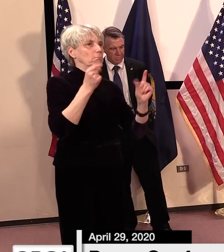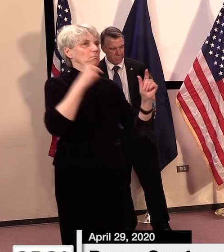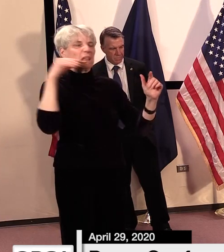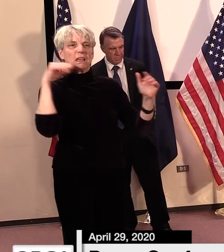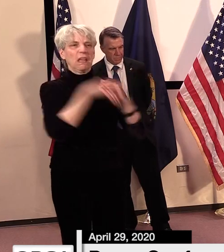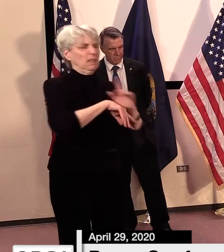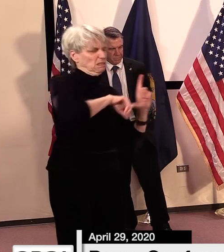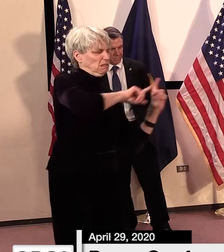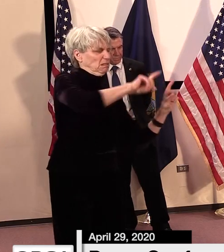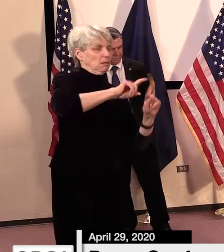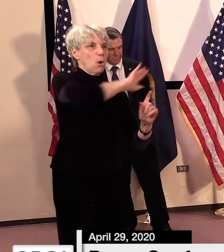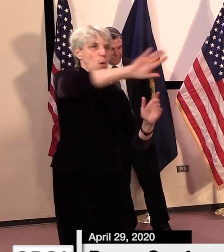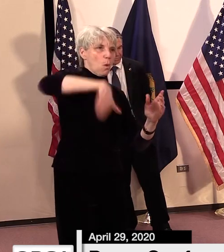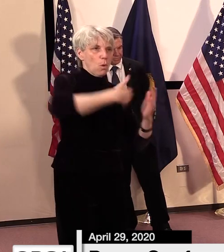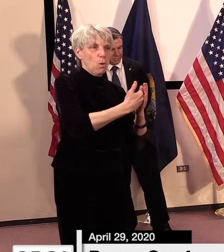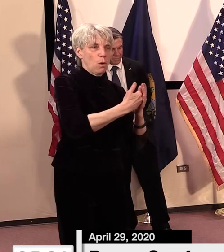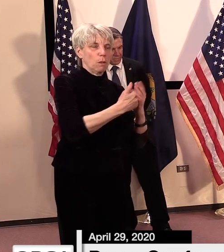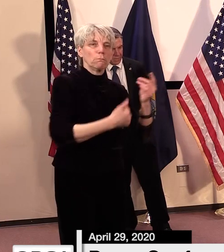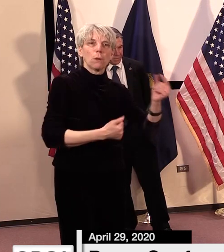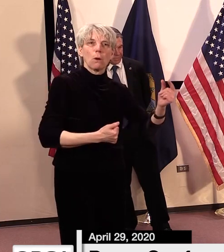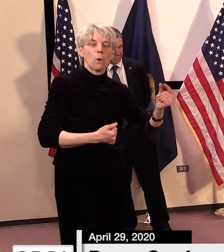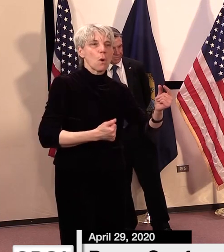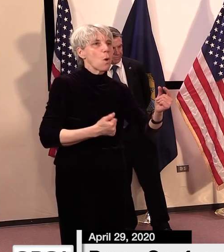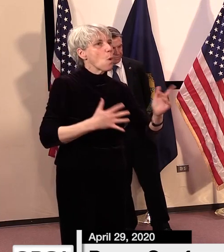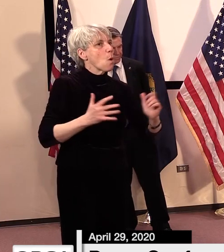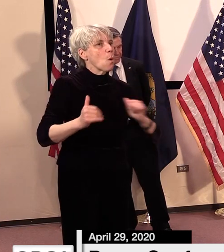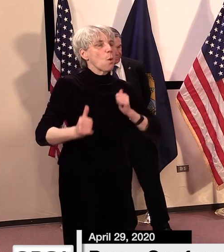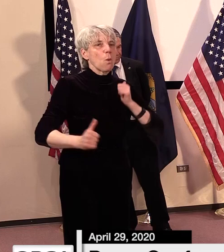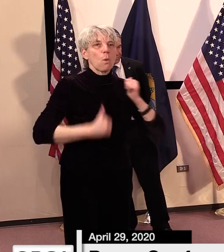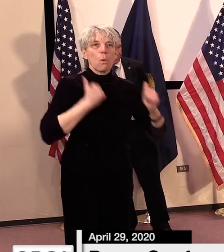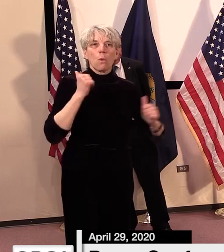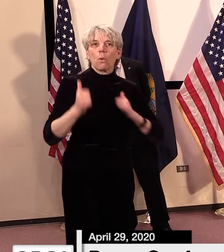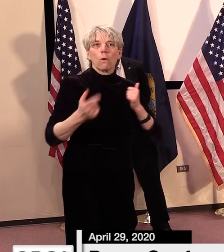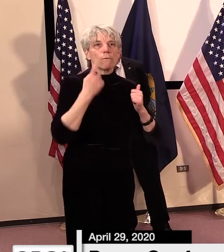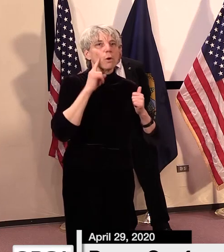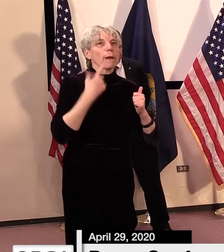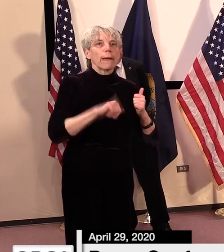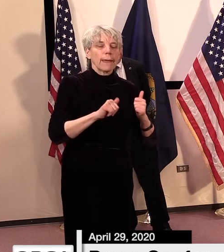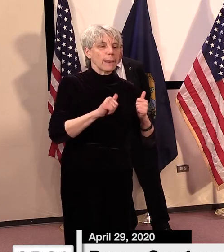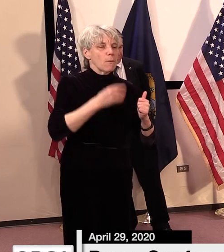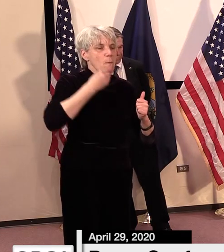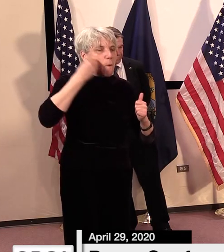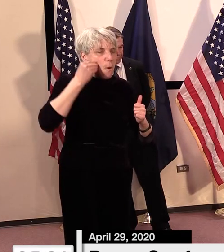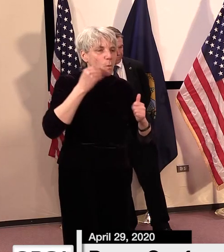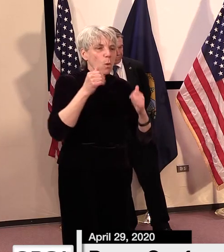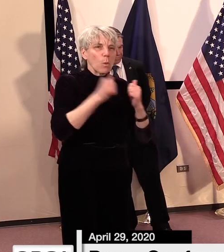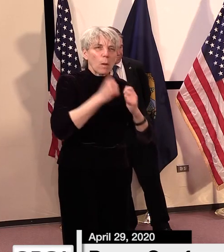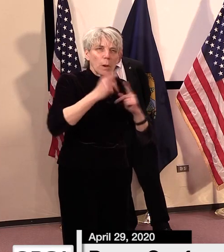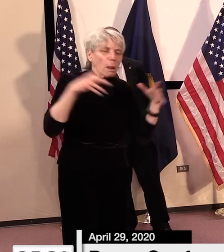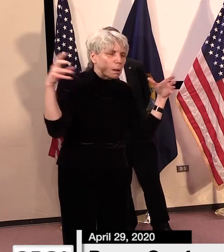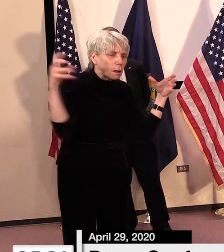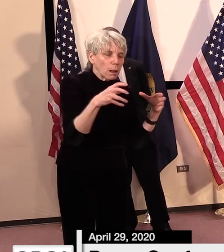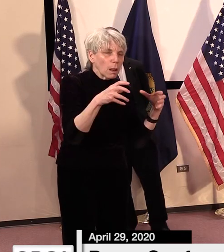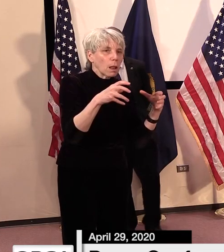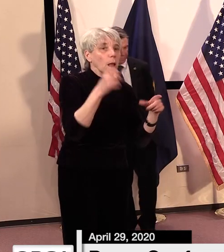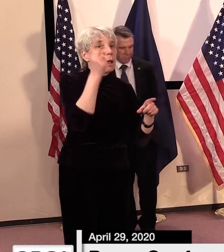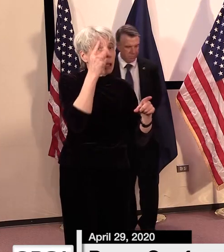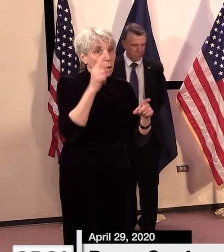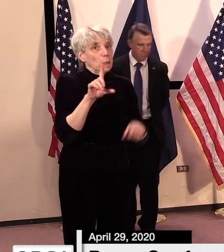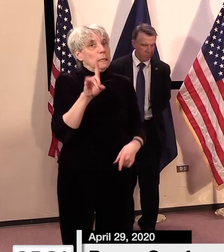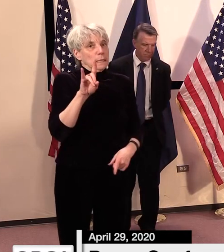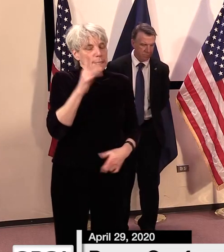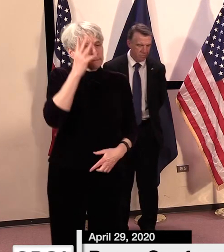been very aggressive with long-term care facilities. With that said, we've had two places where